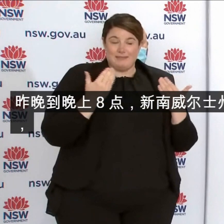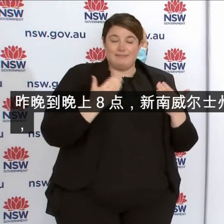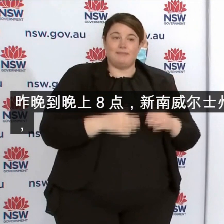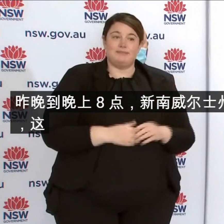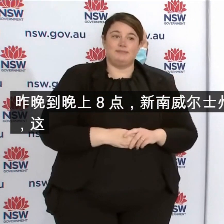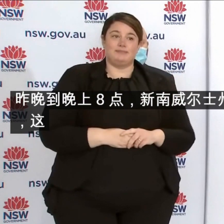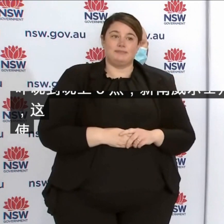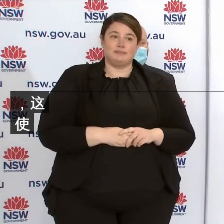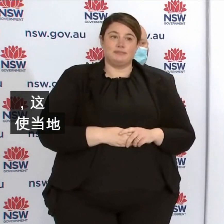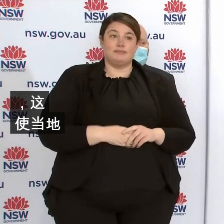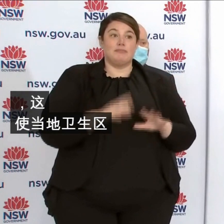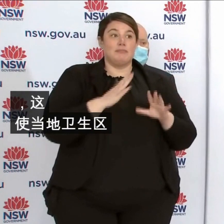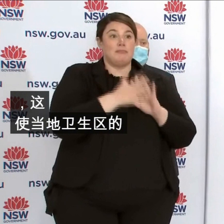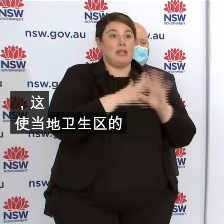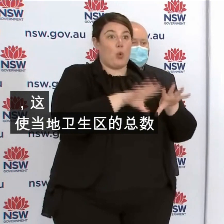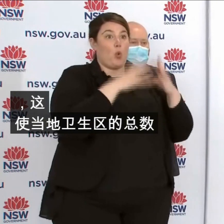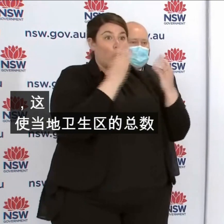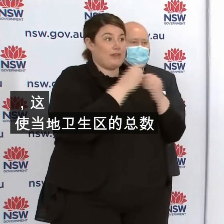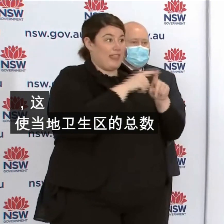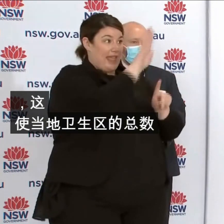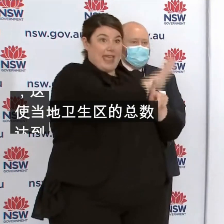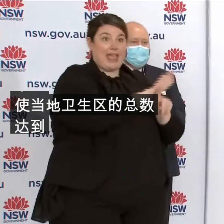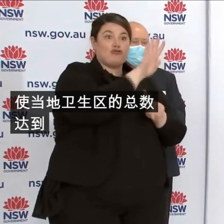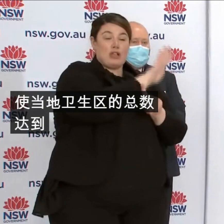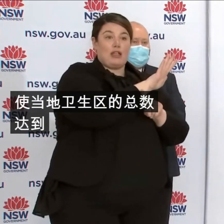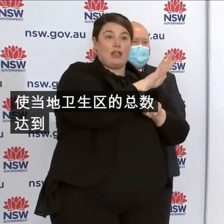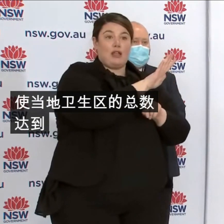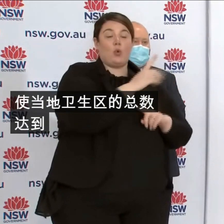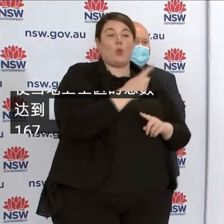Wales, and that brings the total in the local health district to